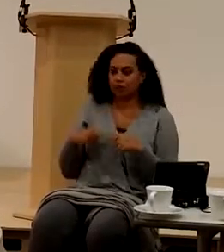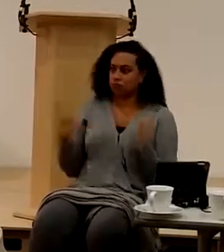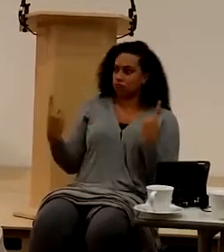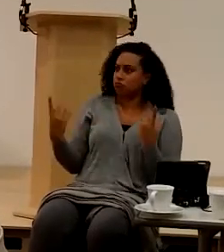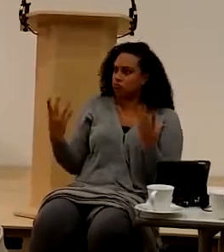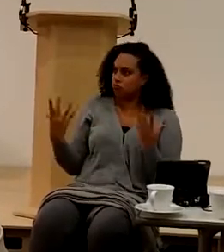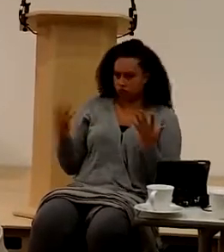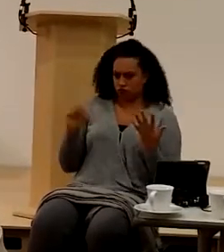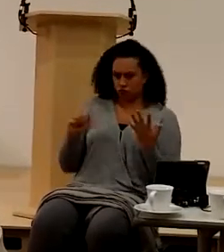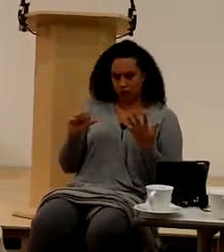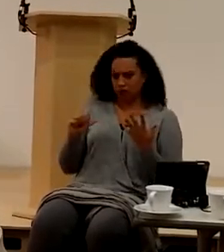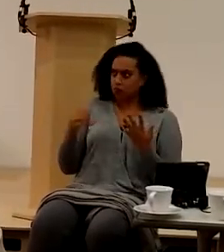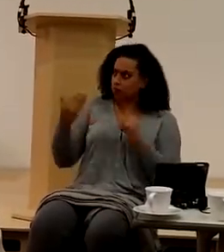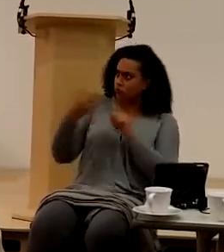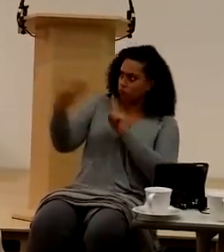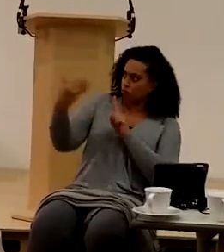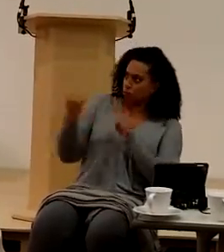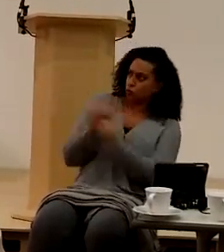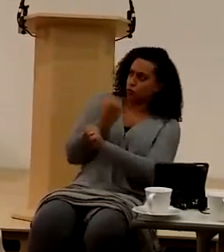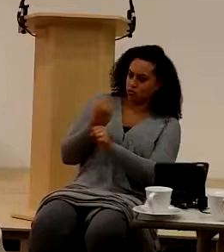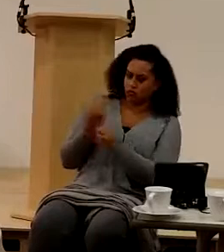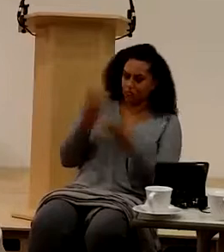decade, and